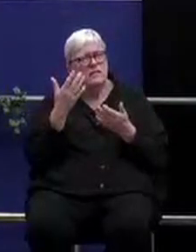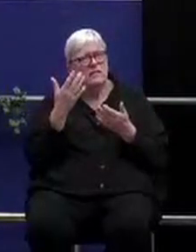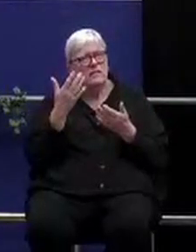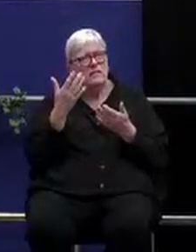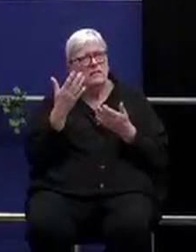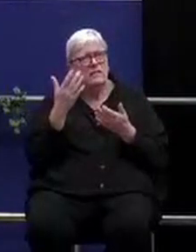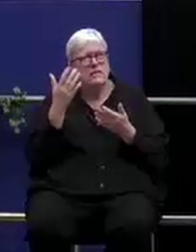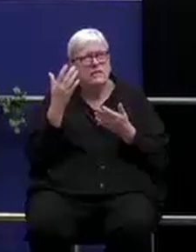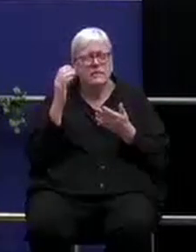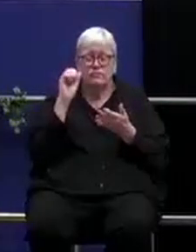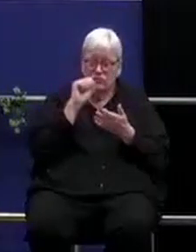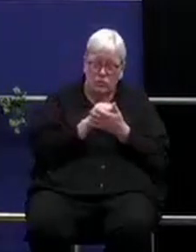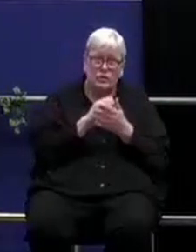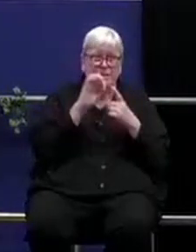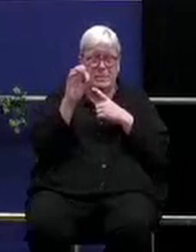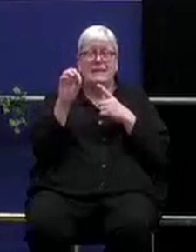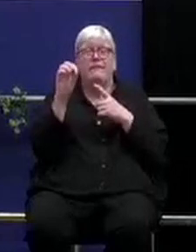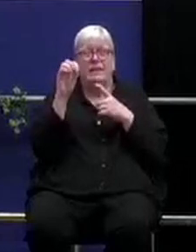you're gonna be writing a certain type of novel, obviously,